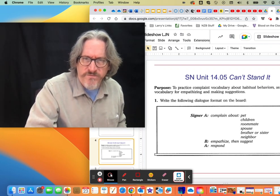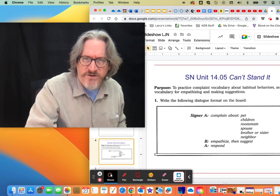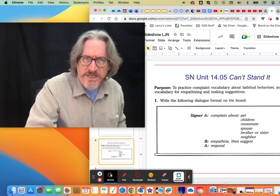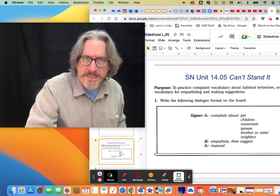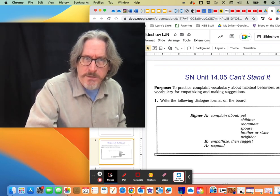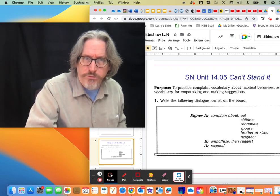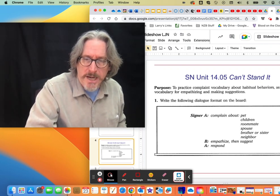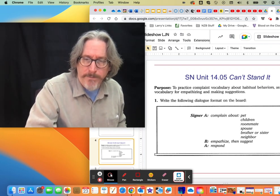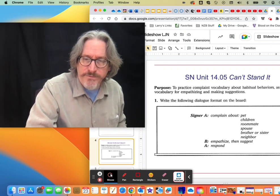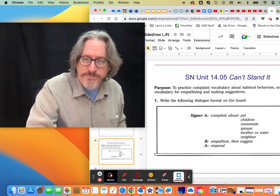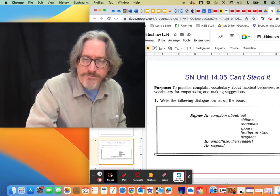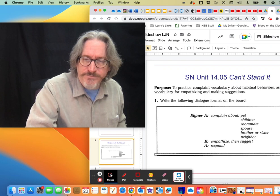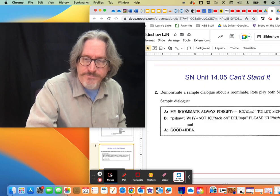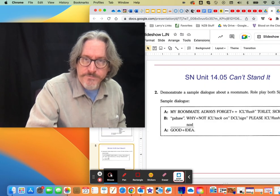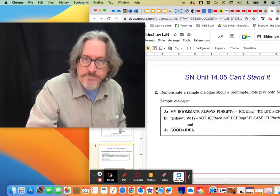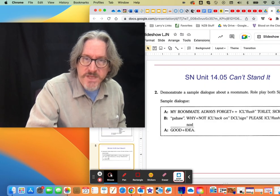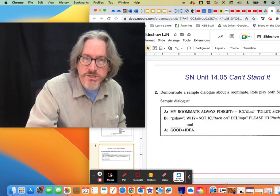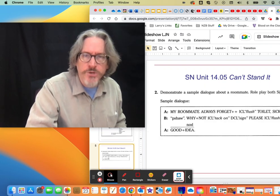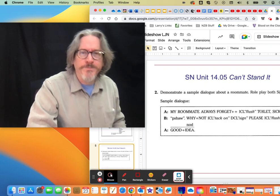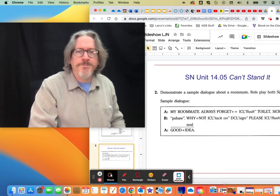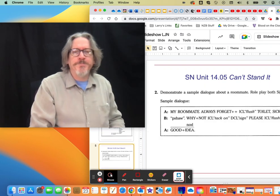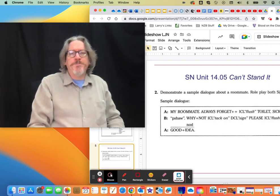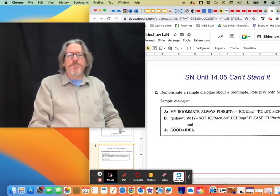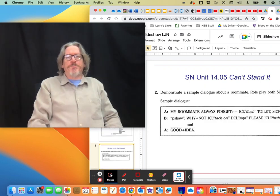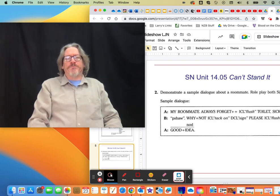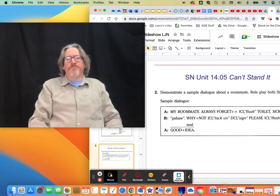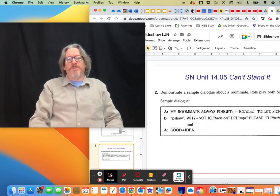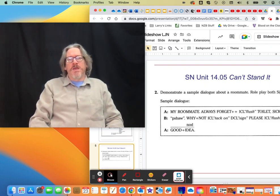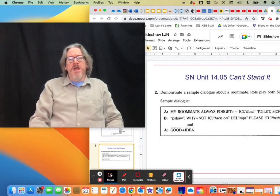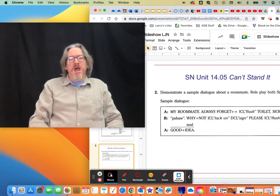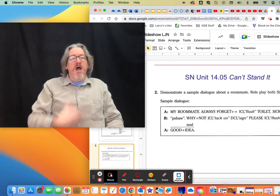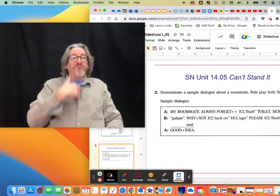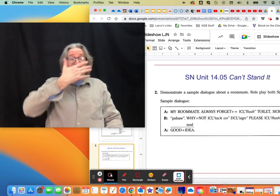with very little prep. So